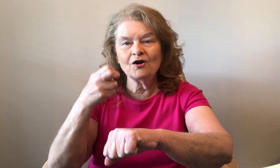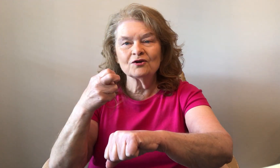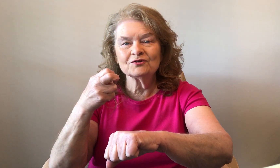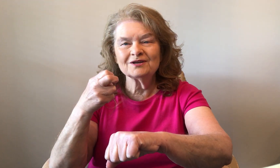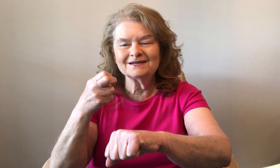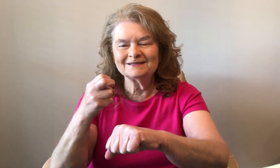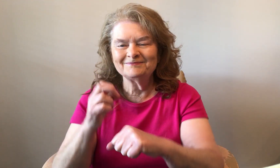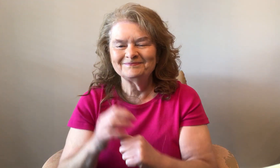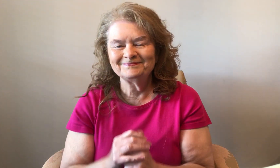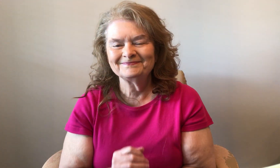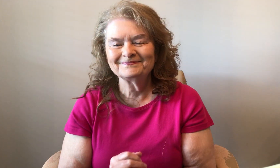hard.